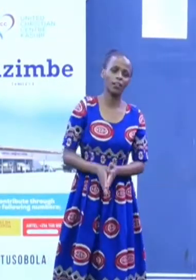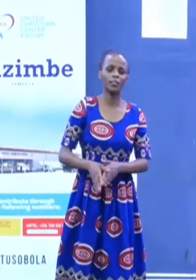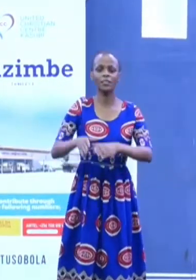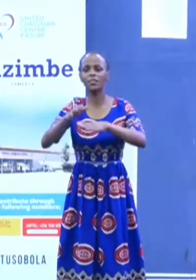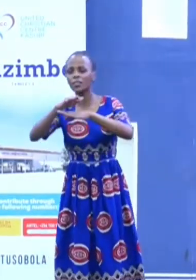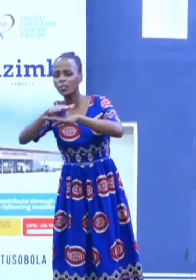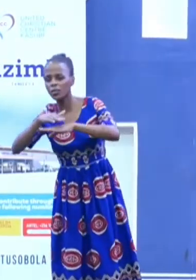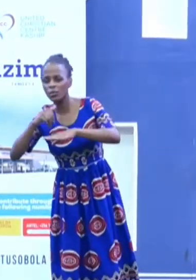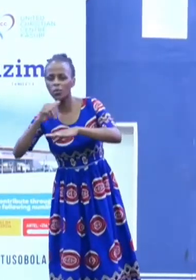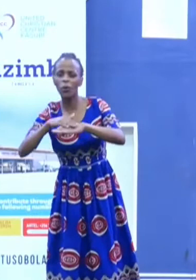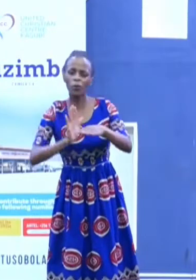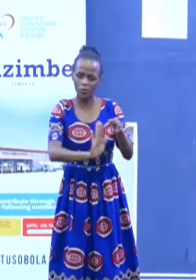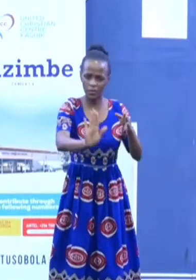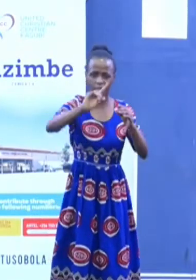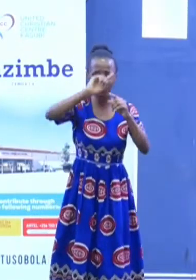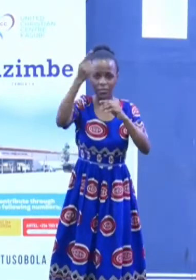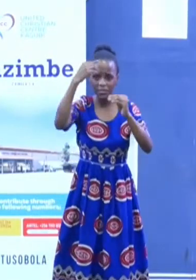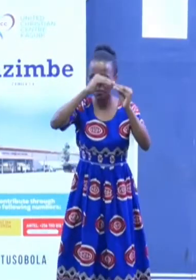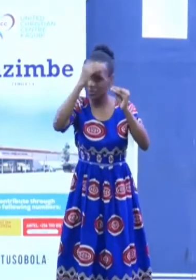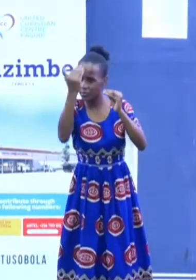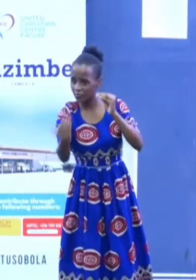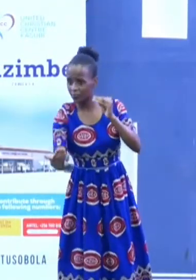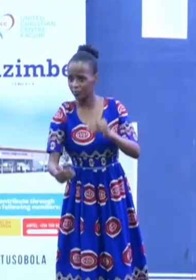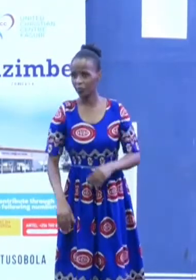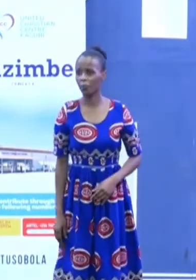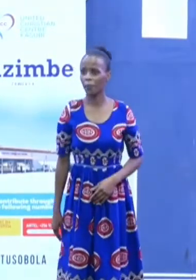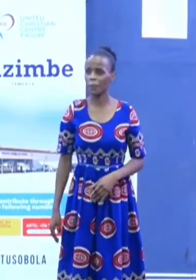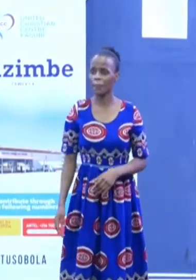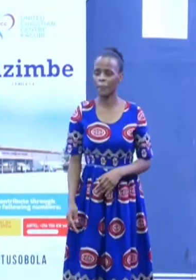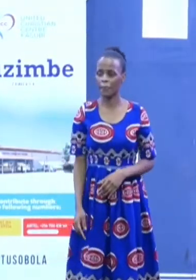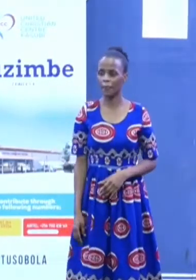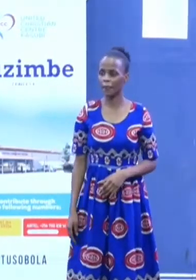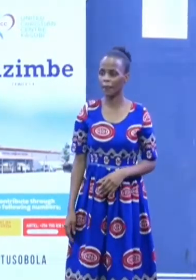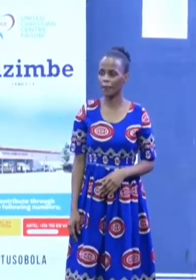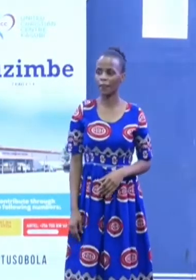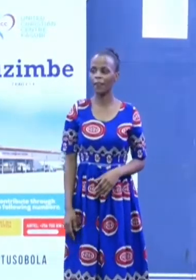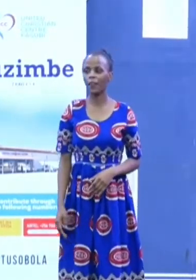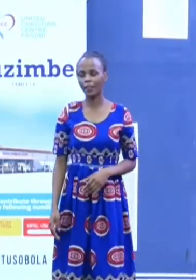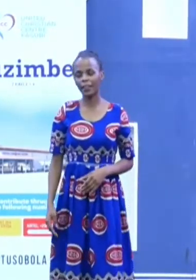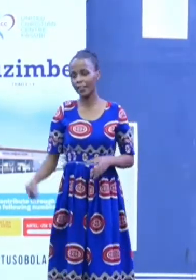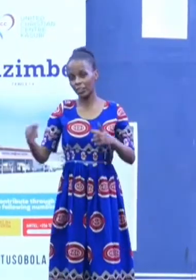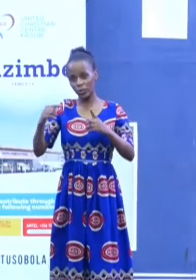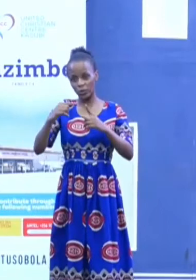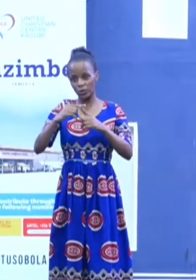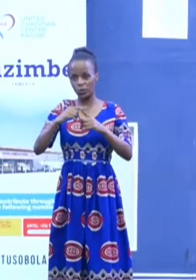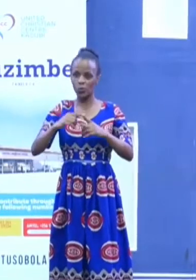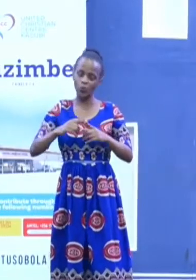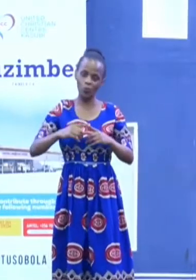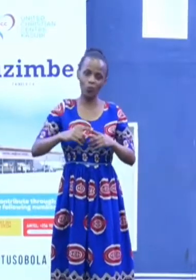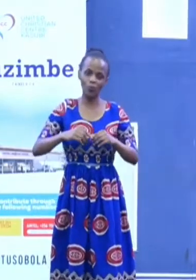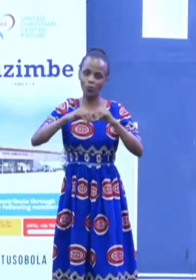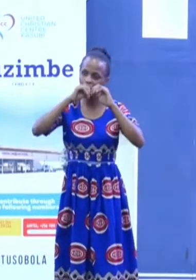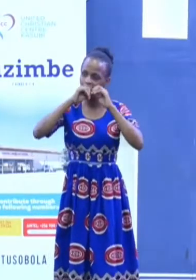he called his firstborn. Asobole okubako kyateeka mu mukono